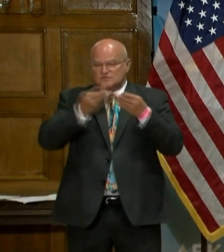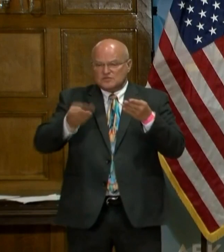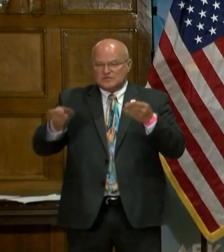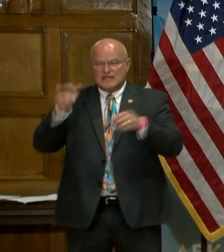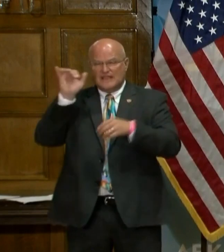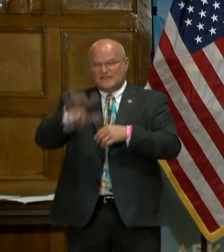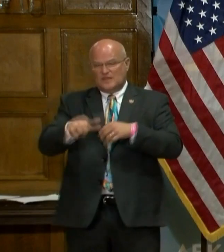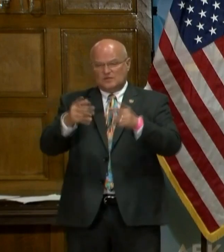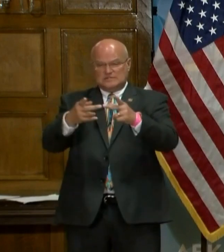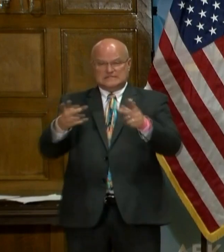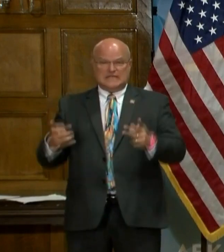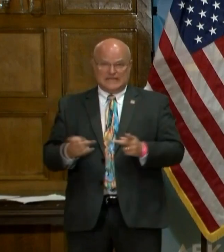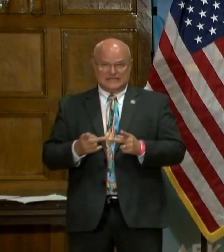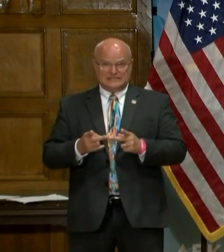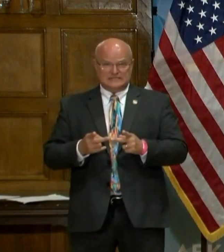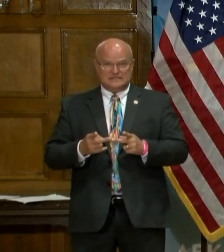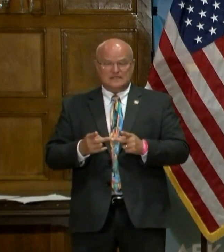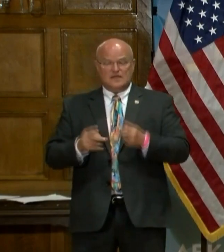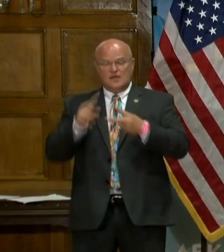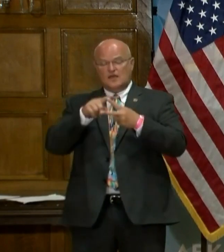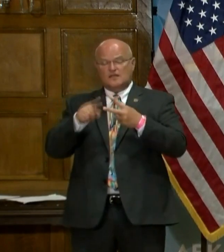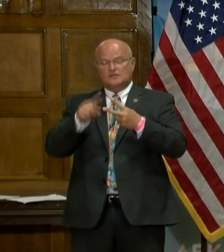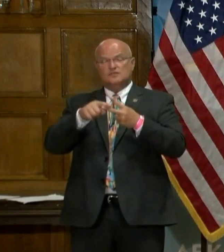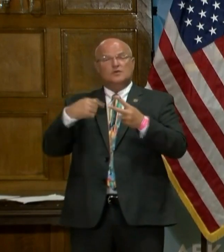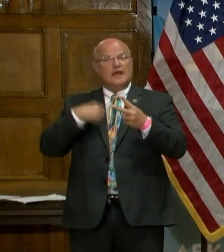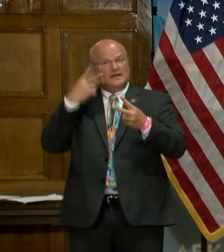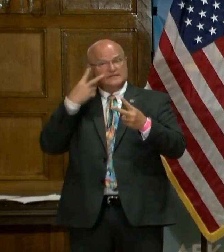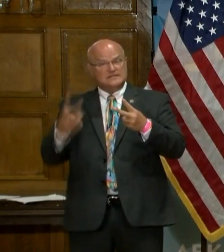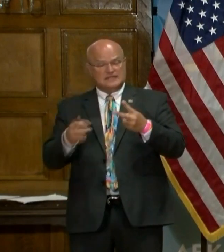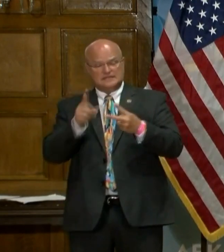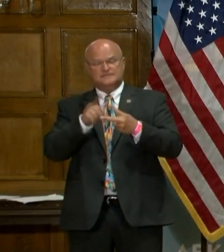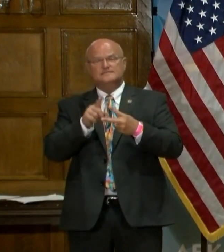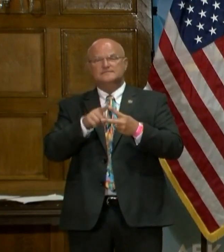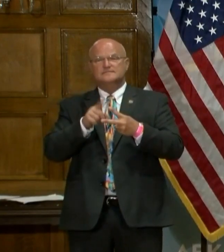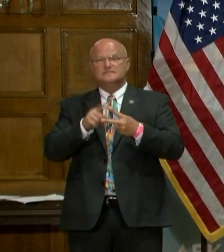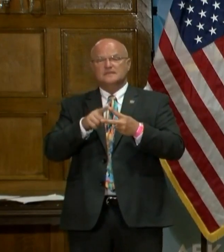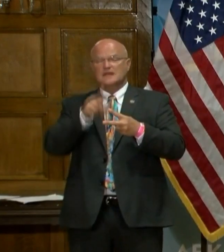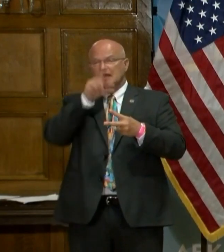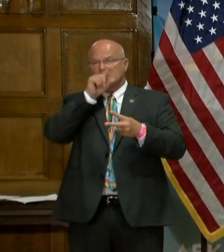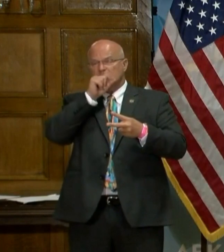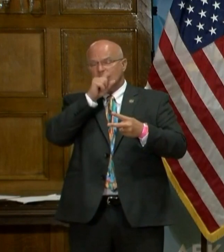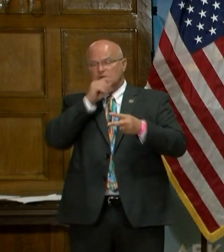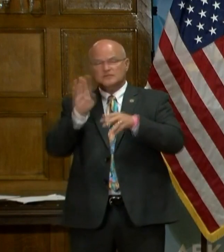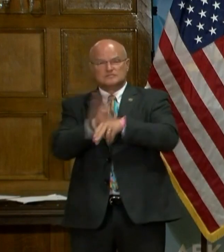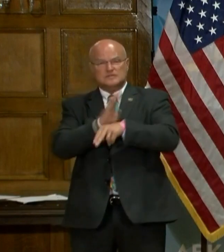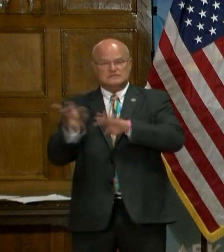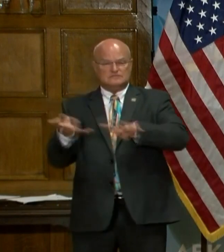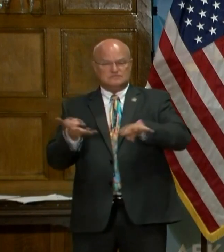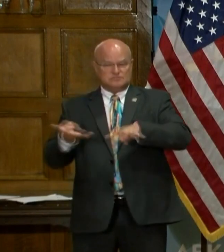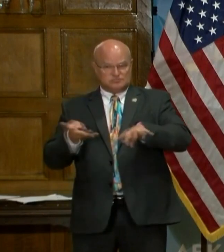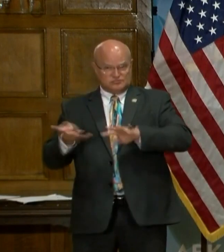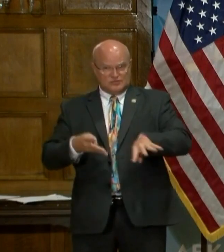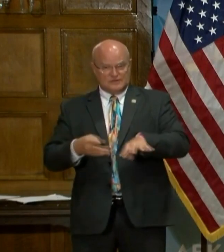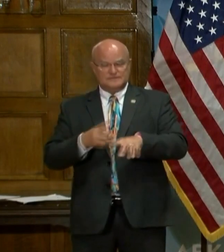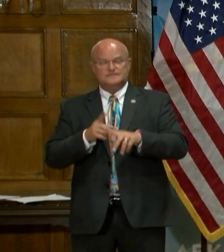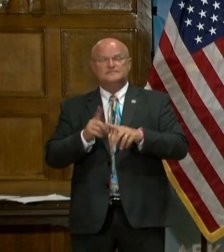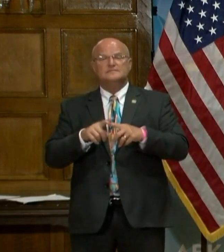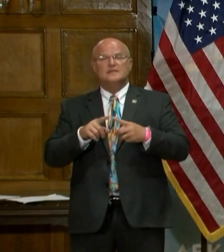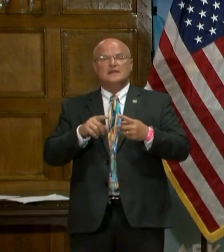transmission in those settings. The 2 settings that we have seen, of course, these poultry-related